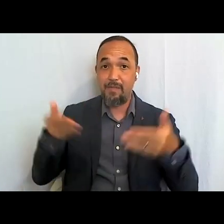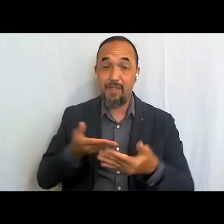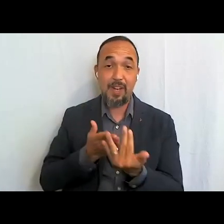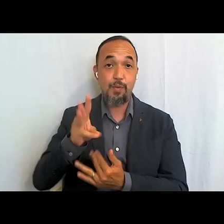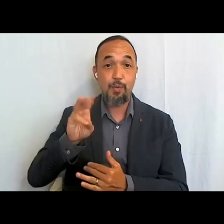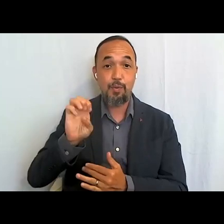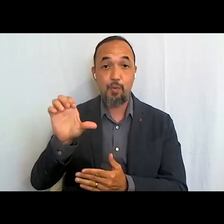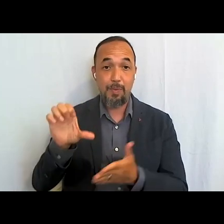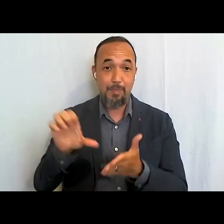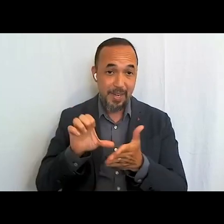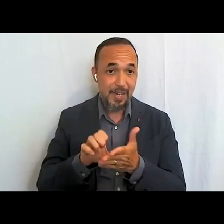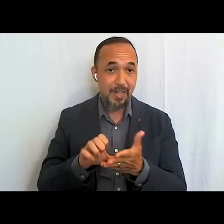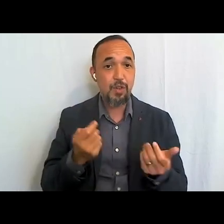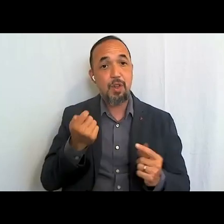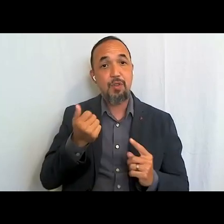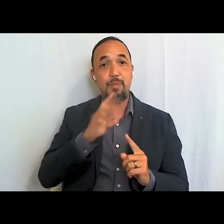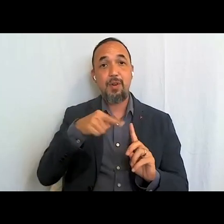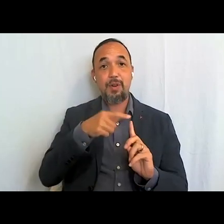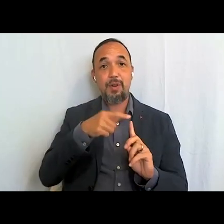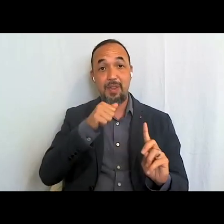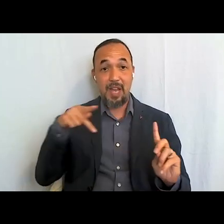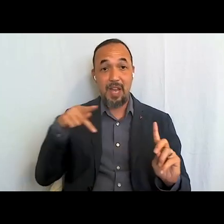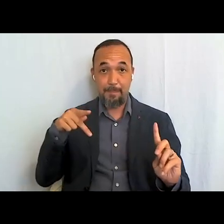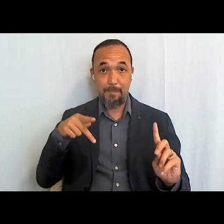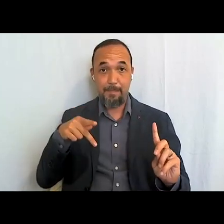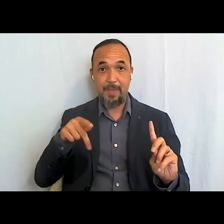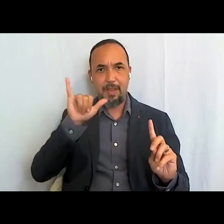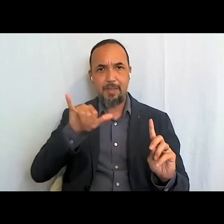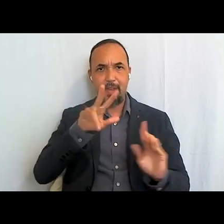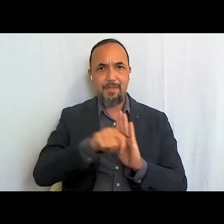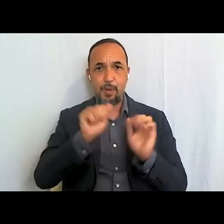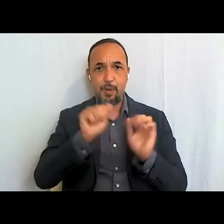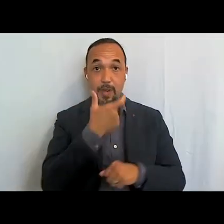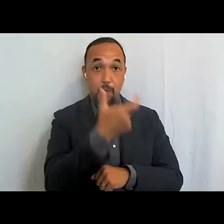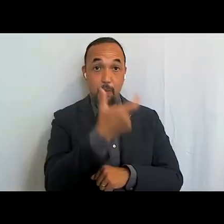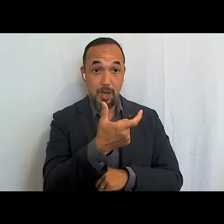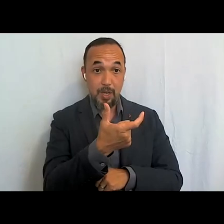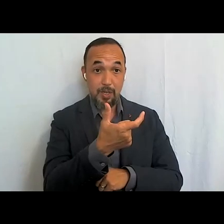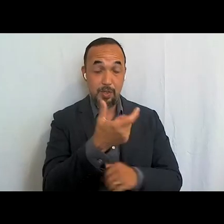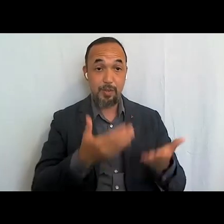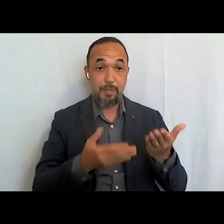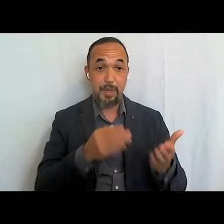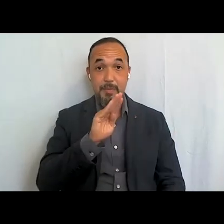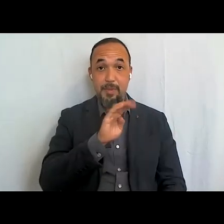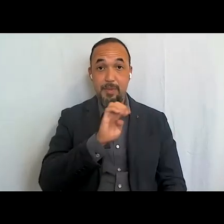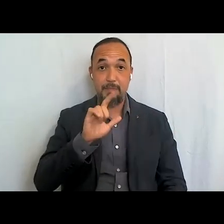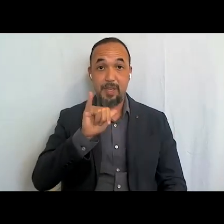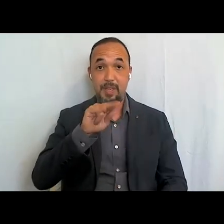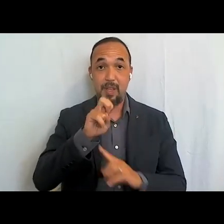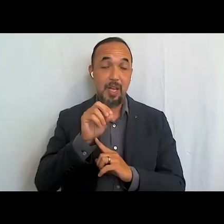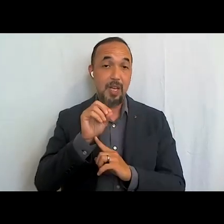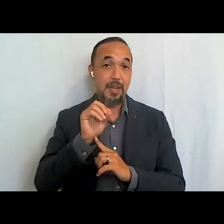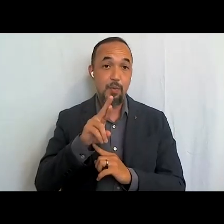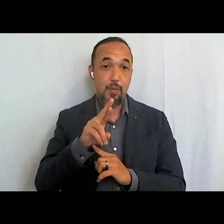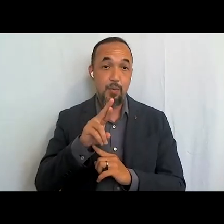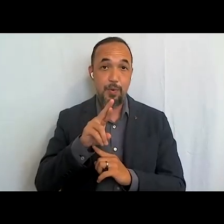Went over a little bit about more about the app. You can actually watch that video. I don't know if the mods here, Beeline or the mods, can put the video link